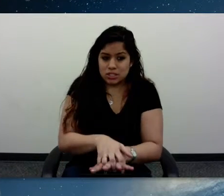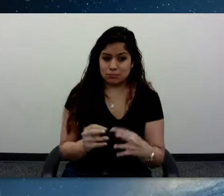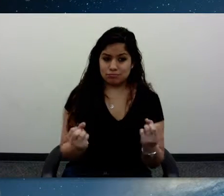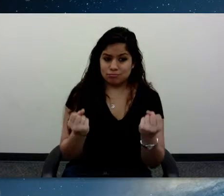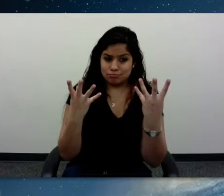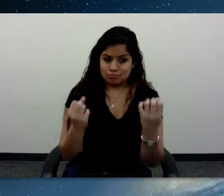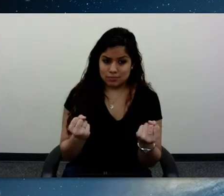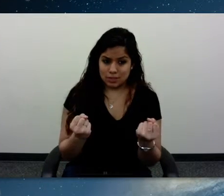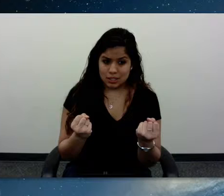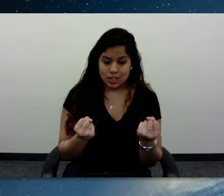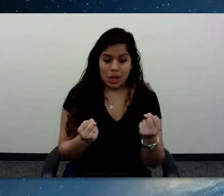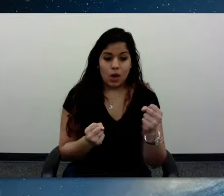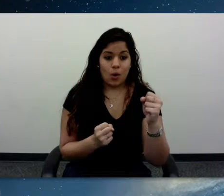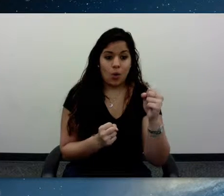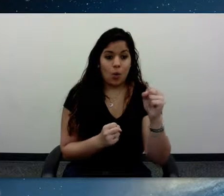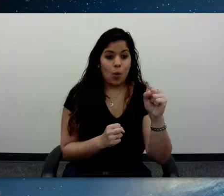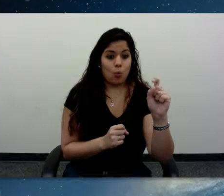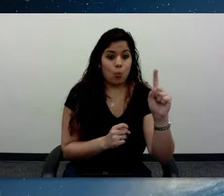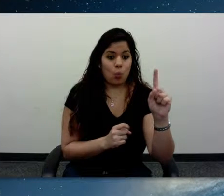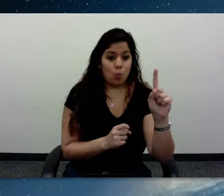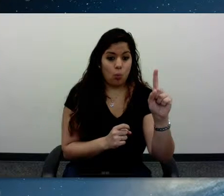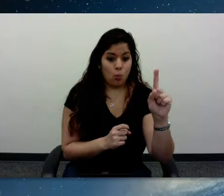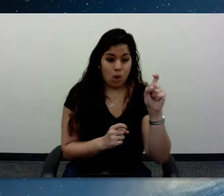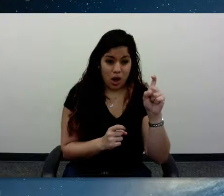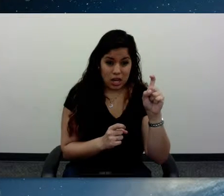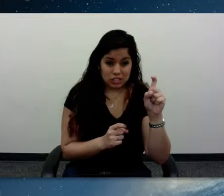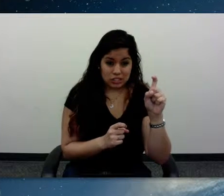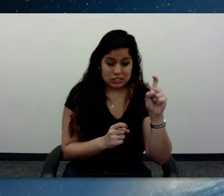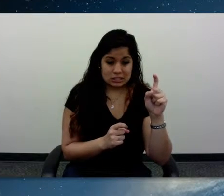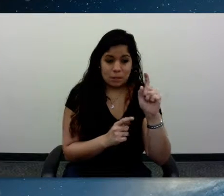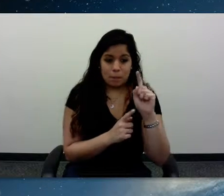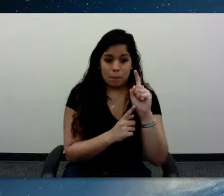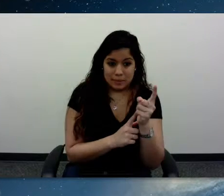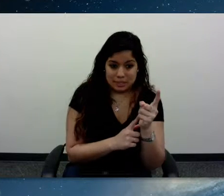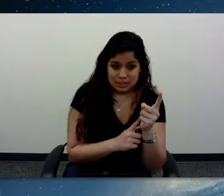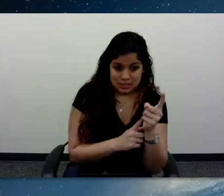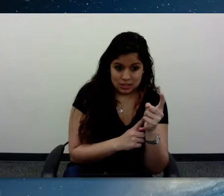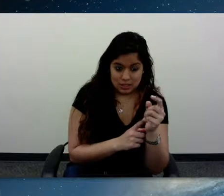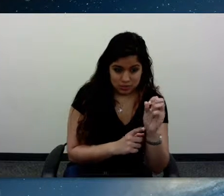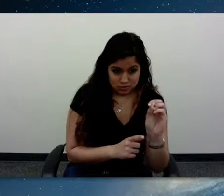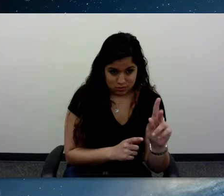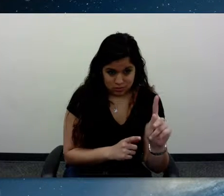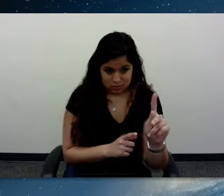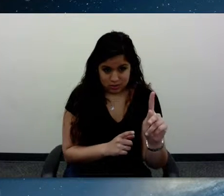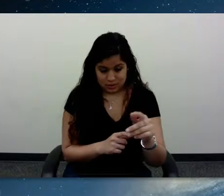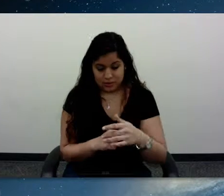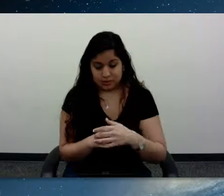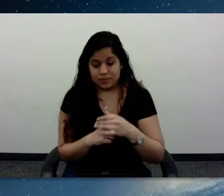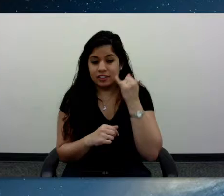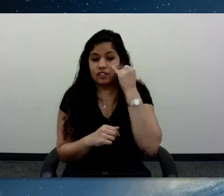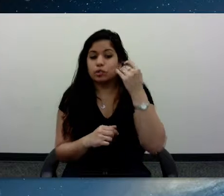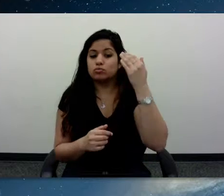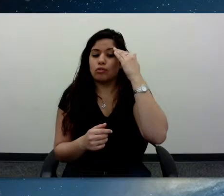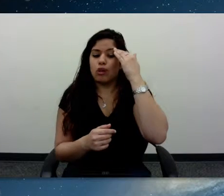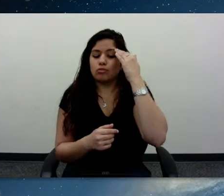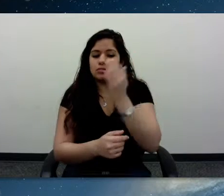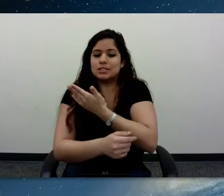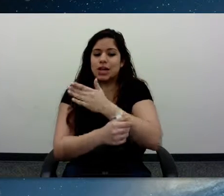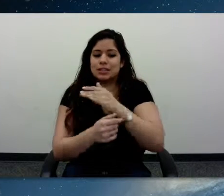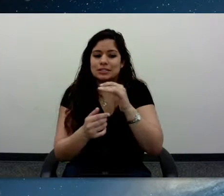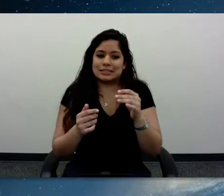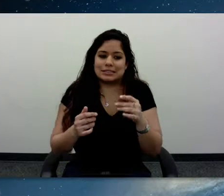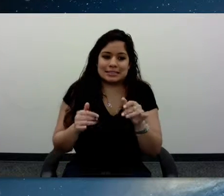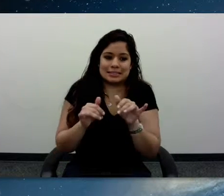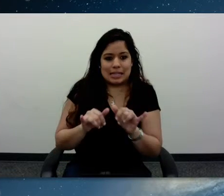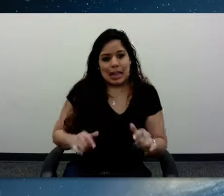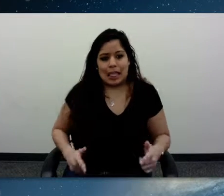fast, 100 beats per minute. So if you know the song Staying Alive, you can do it to that. If not, if you do about 30 compressions in